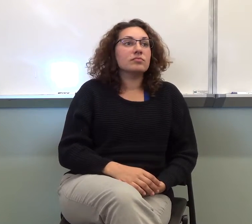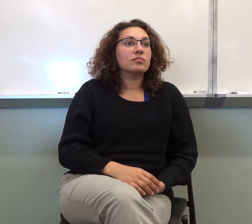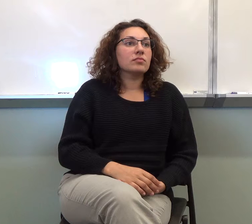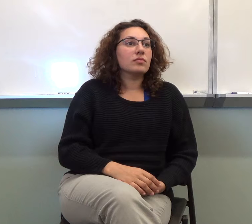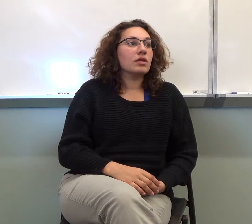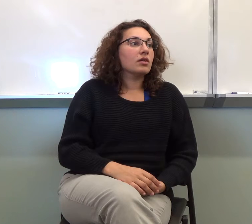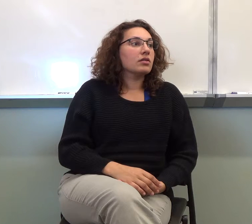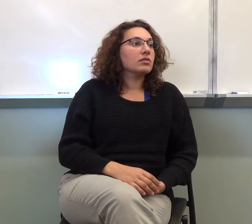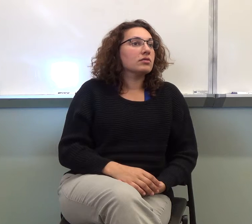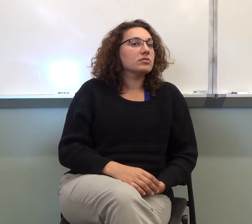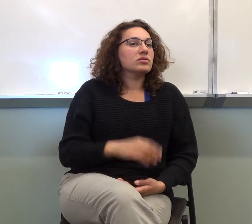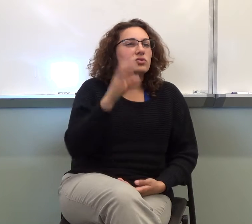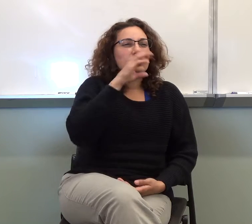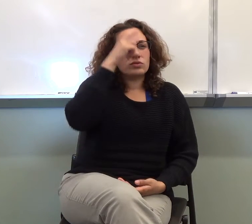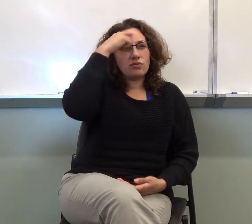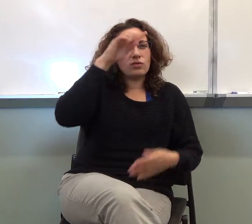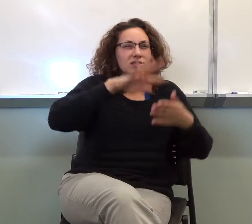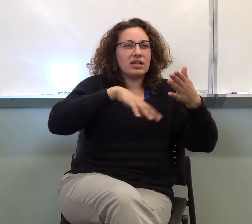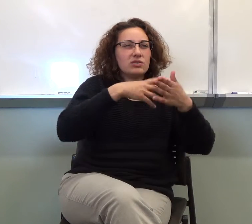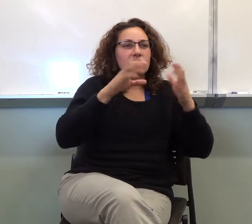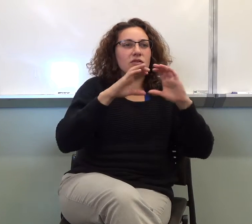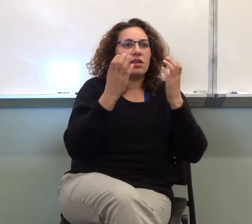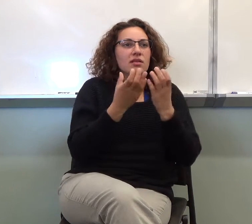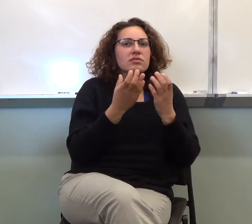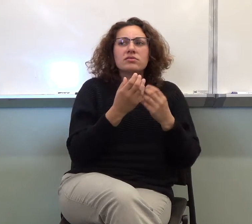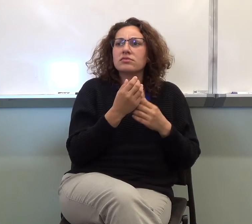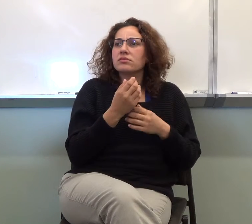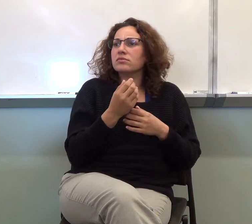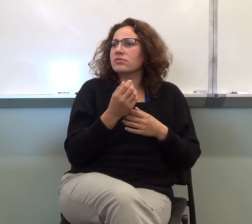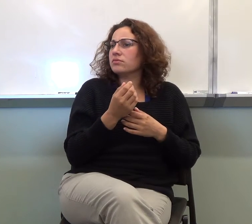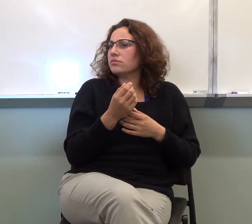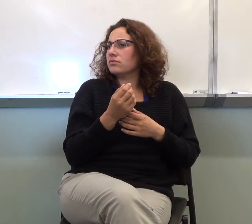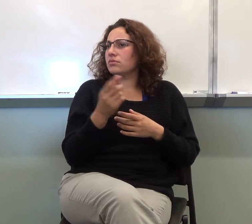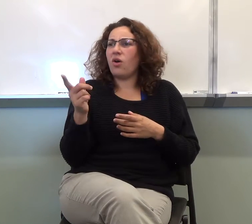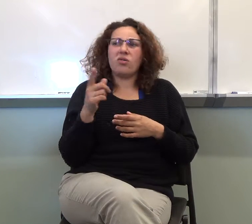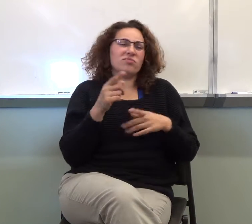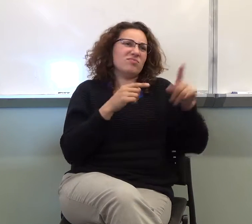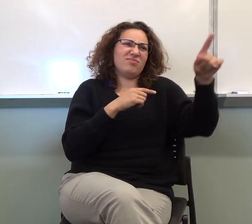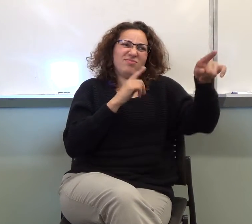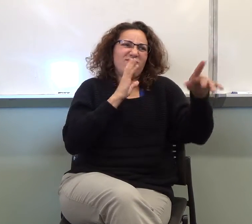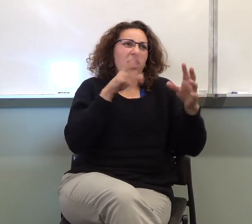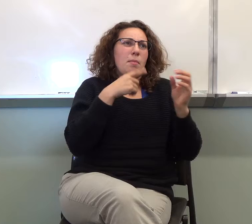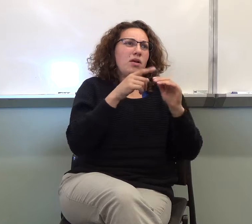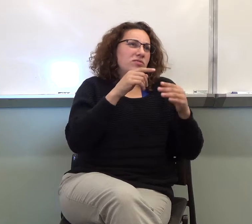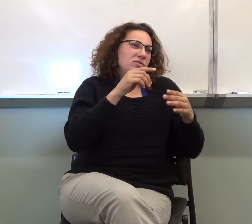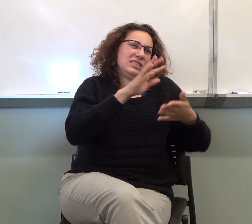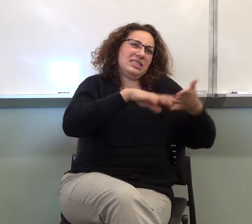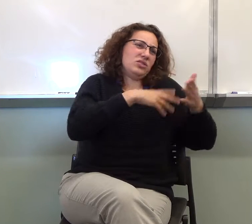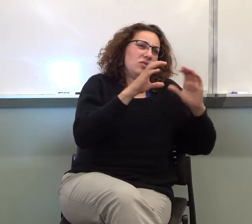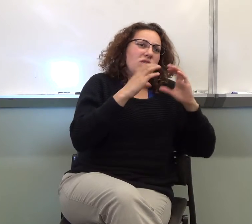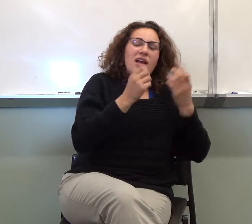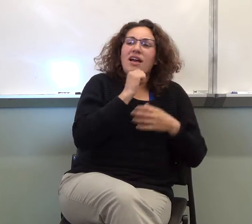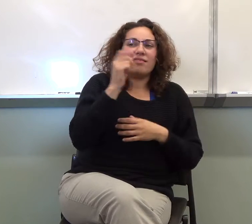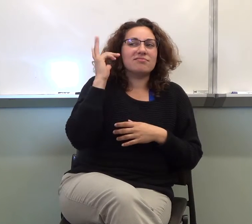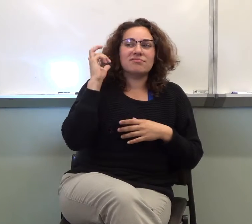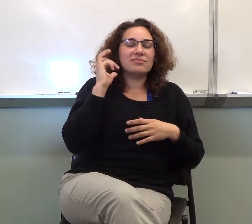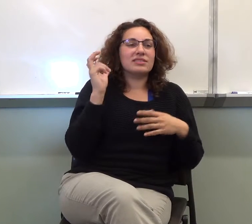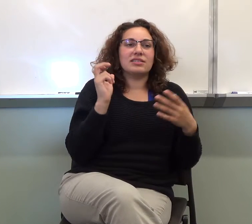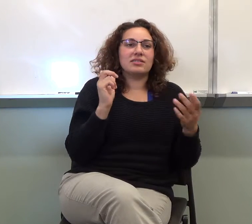correct. All right. It says it ends on June 5th. Cause I have class on the 6th too for my